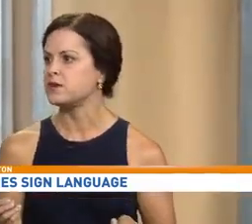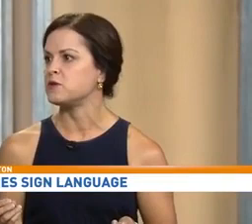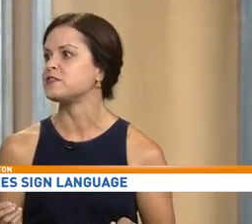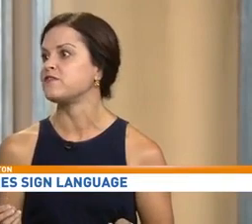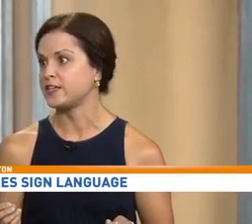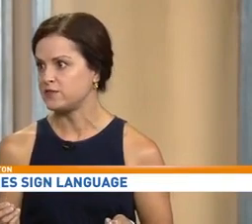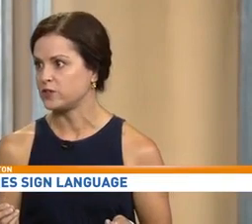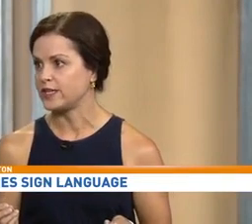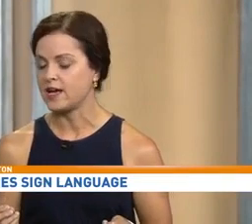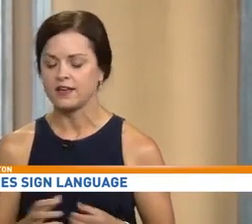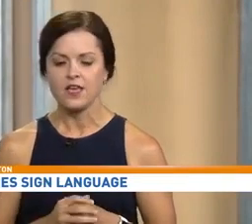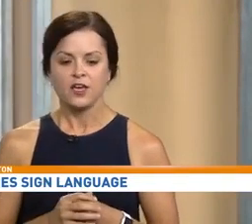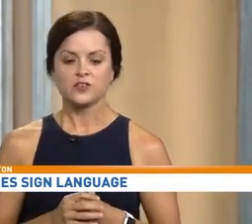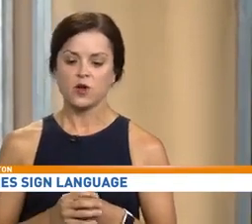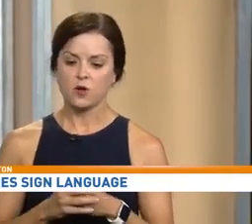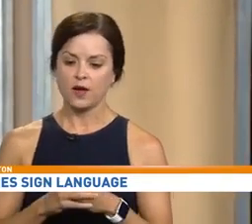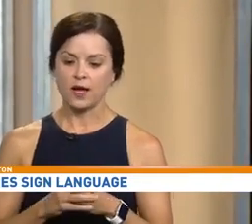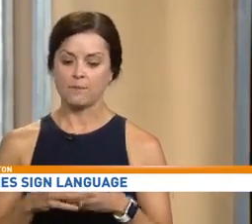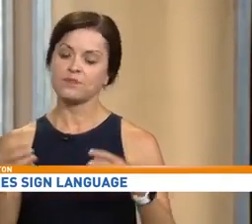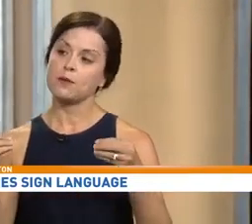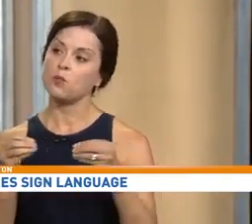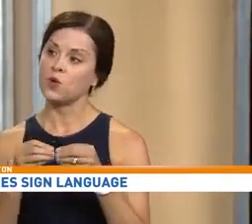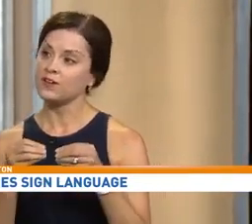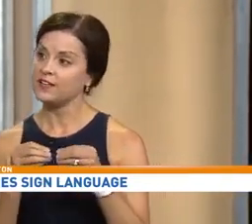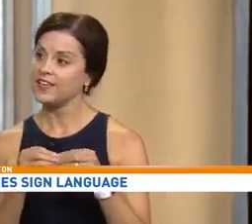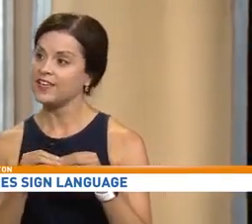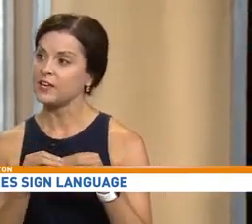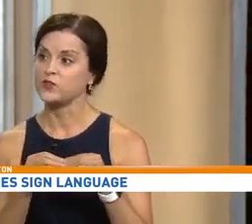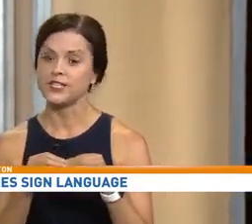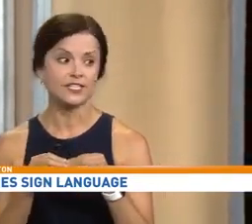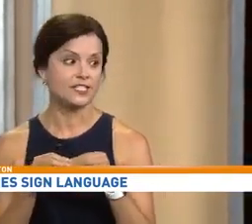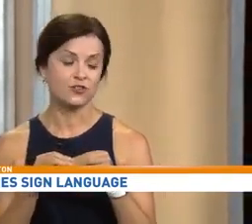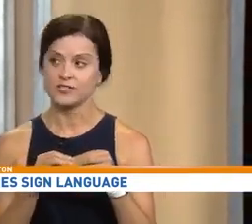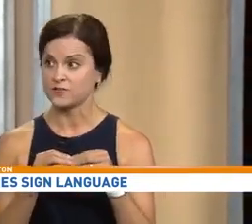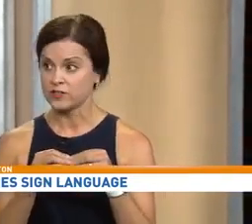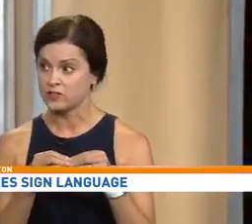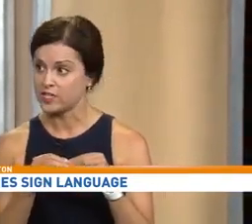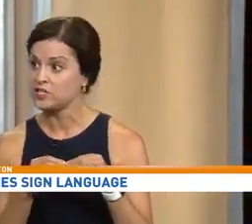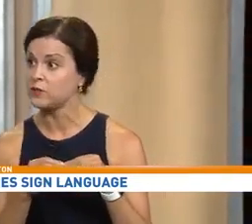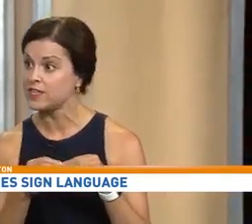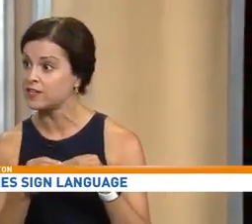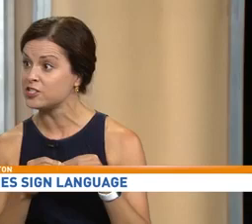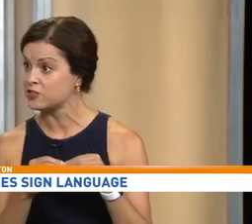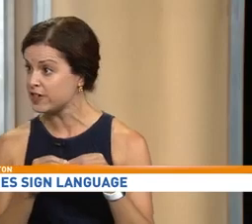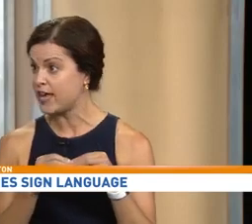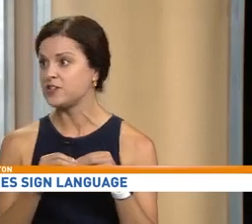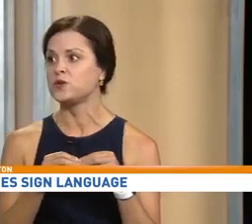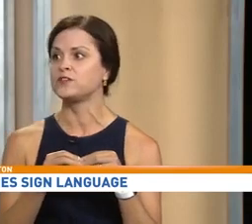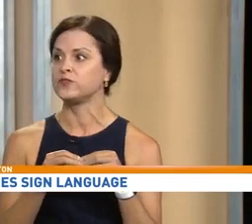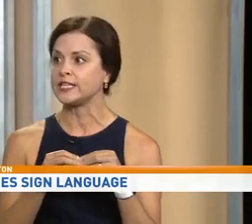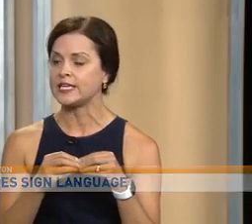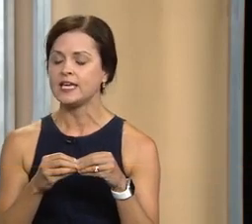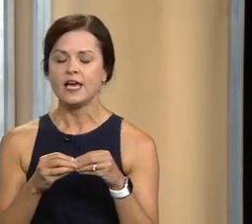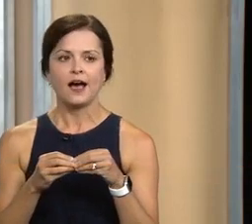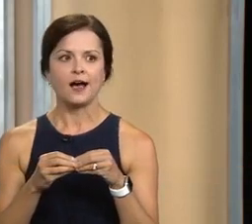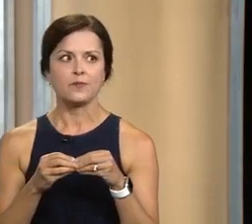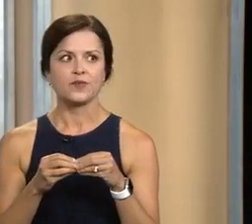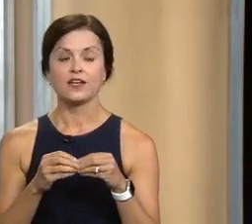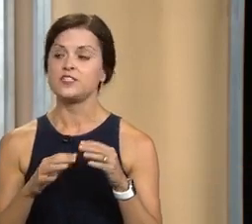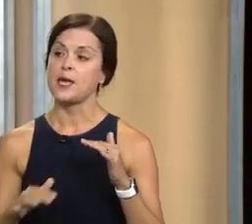most effective early on. So more can really decrease frustration with young children, and you can really kind of temper